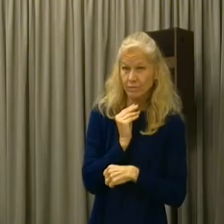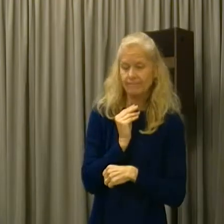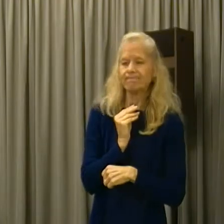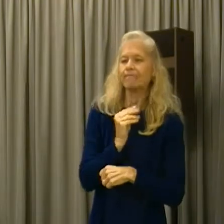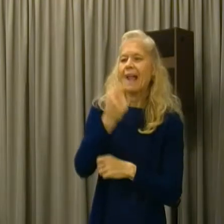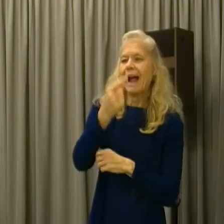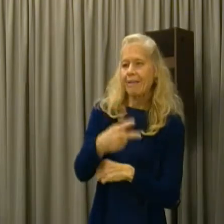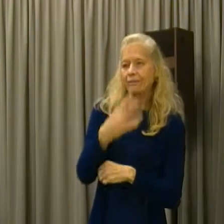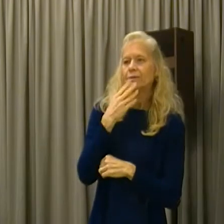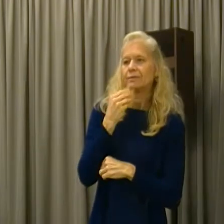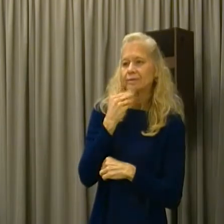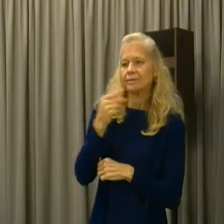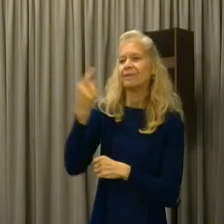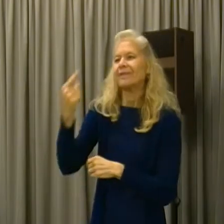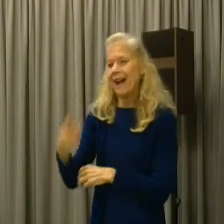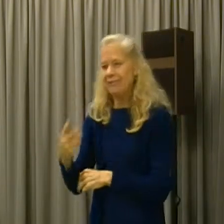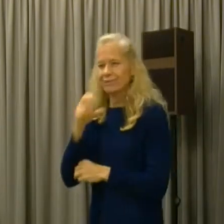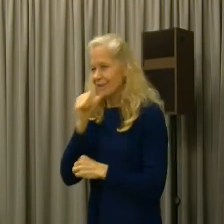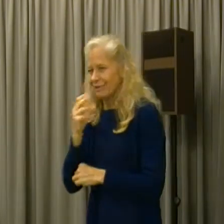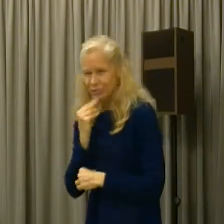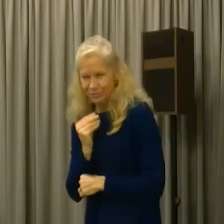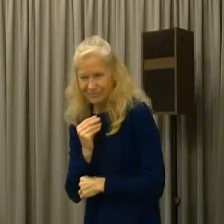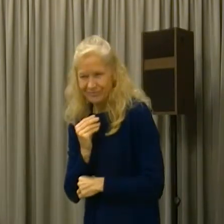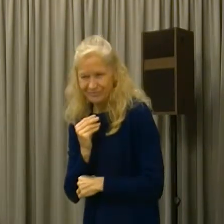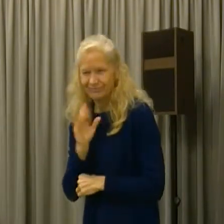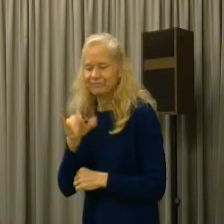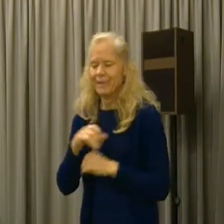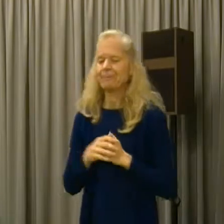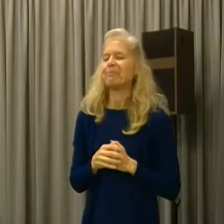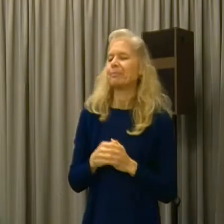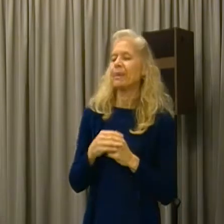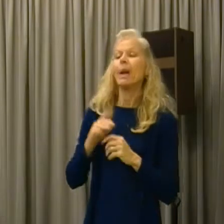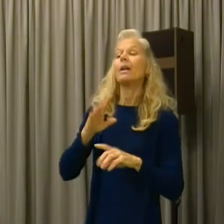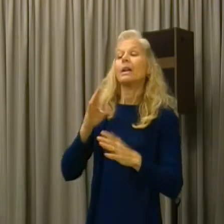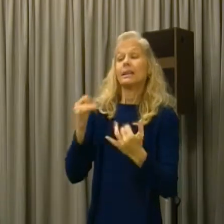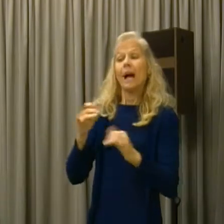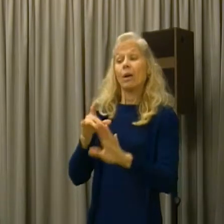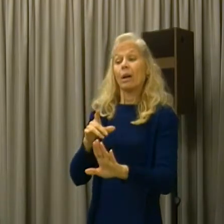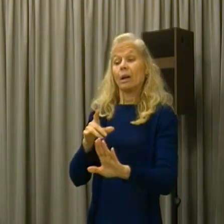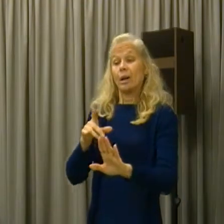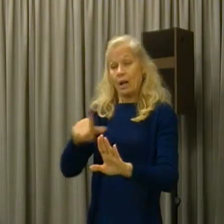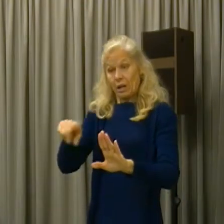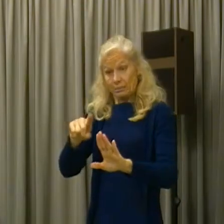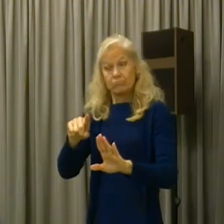Peter and the other apostles began laying their hands on them, and they began receiving the Spirit.